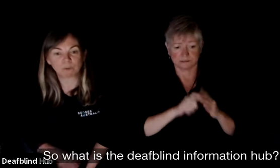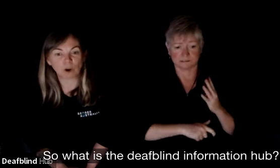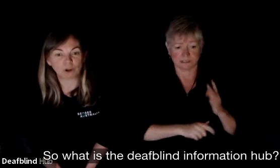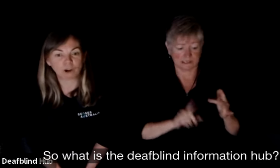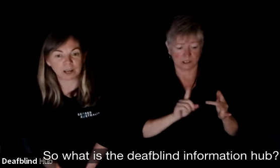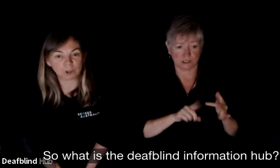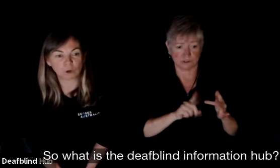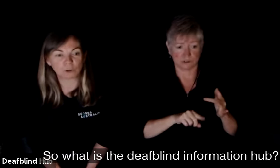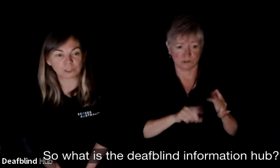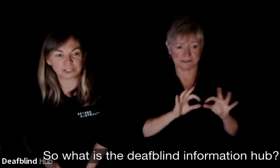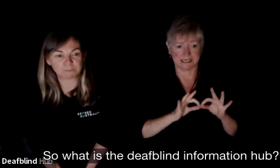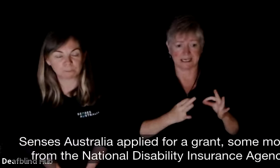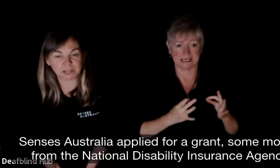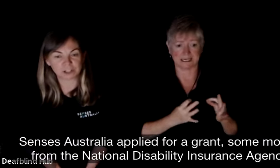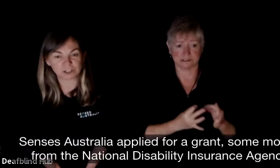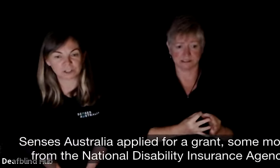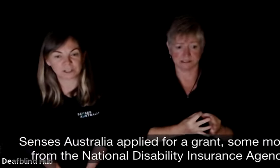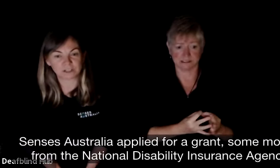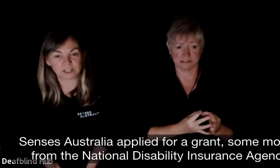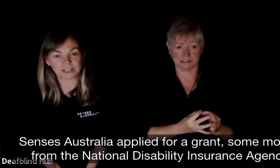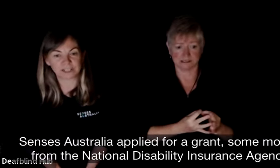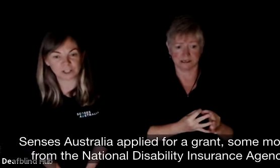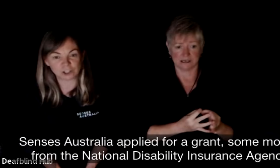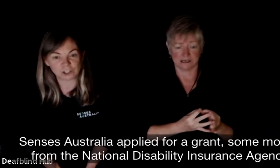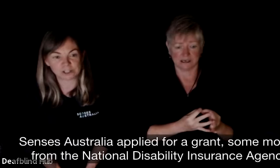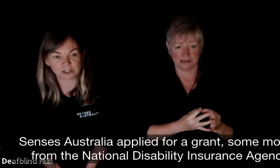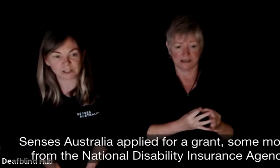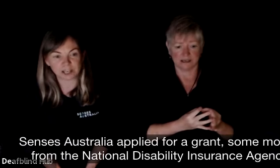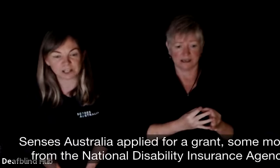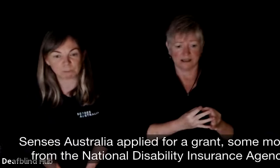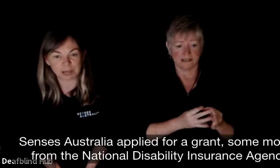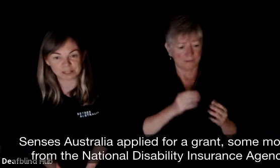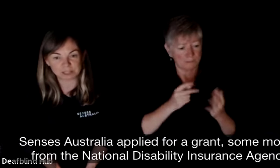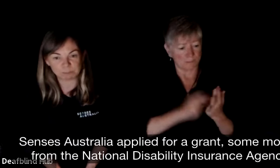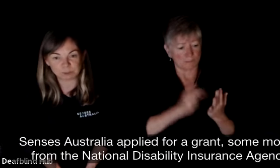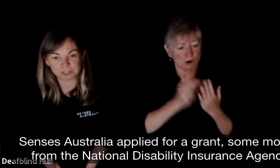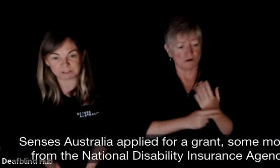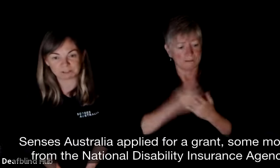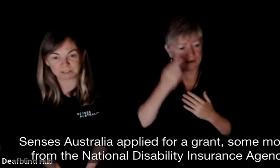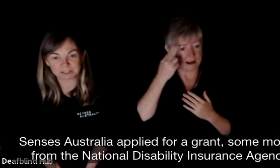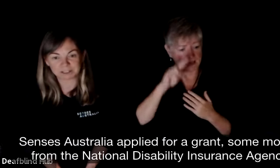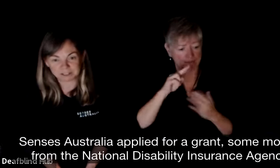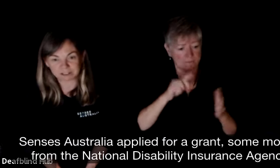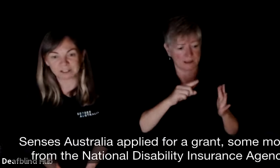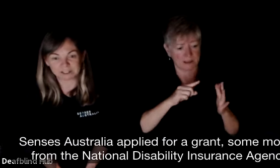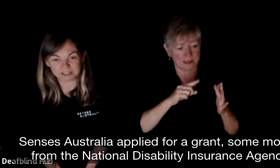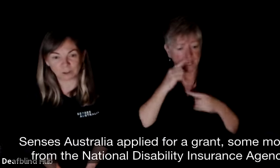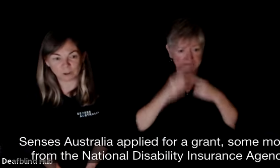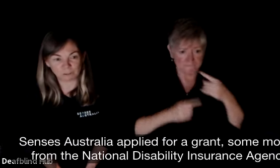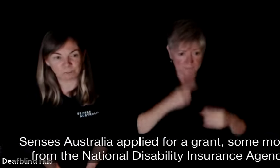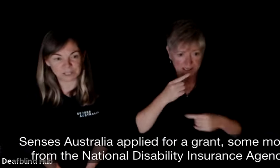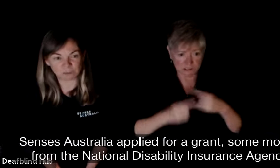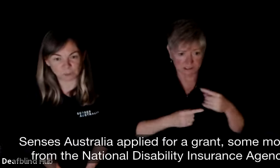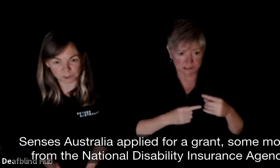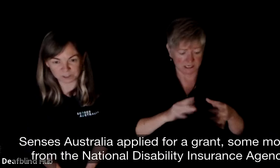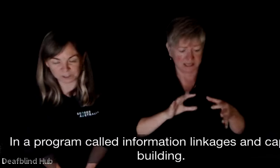in a program called Information, Linkages and Capacity Building. It's a lot